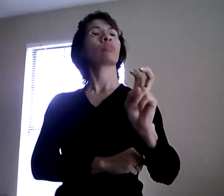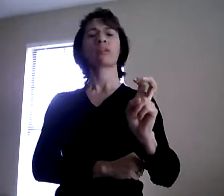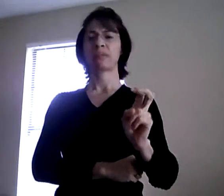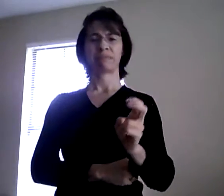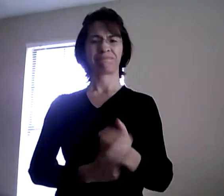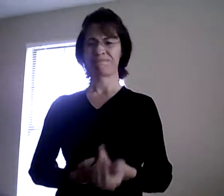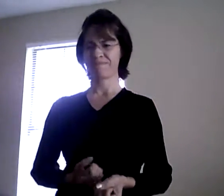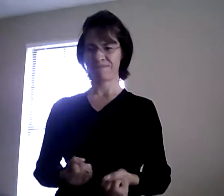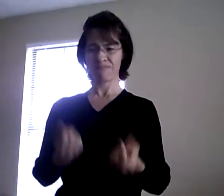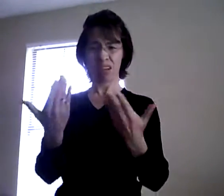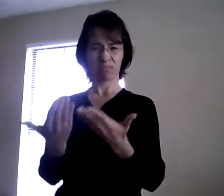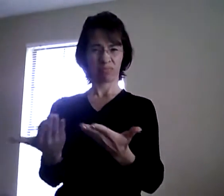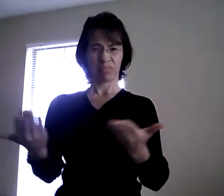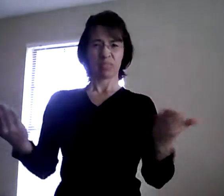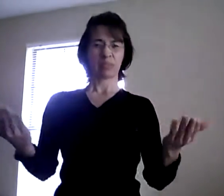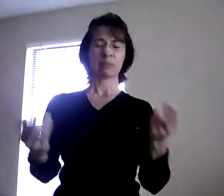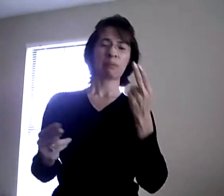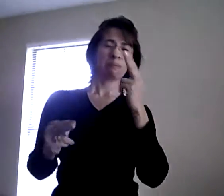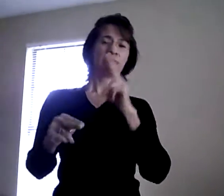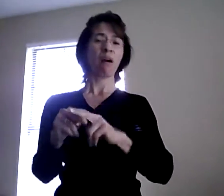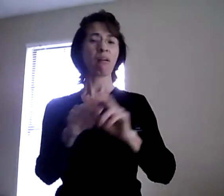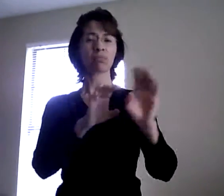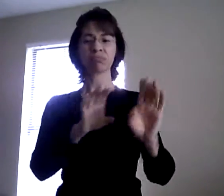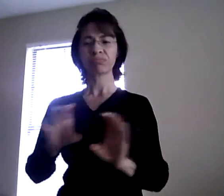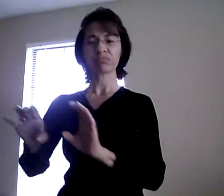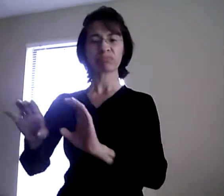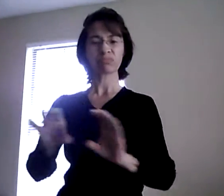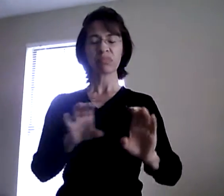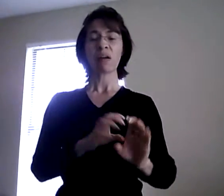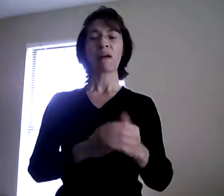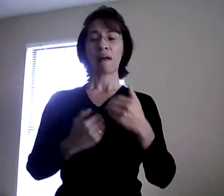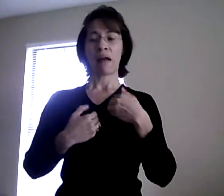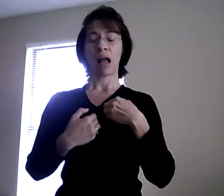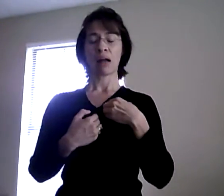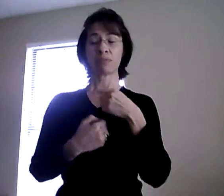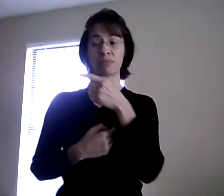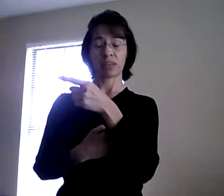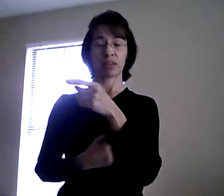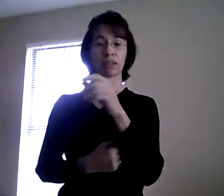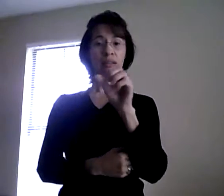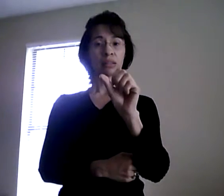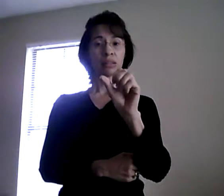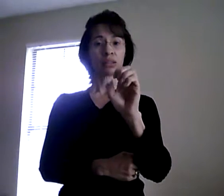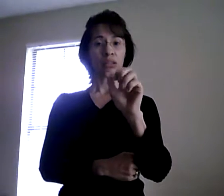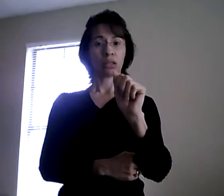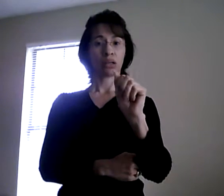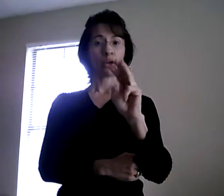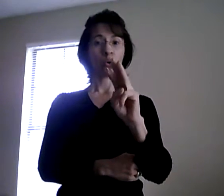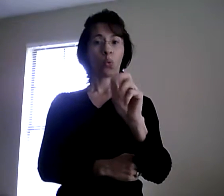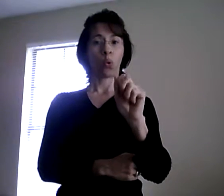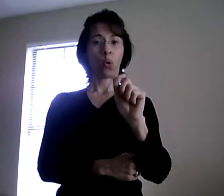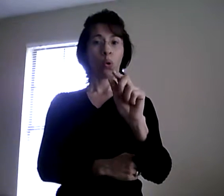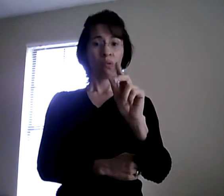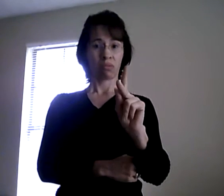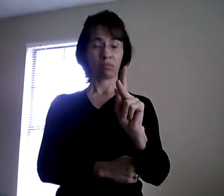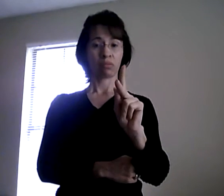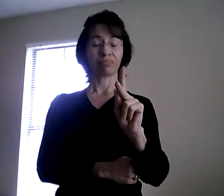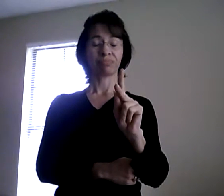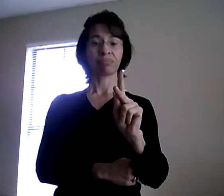do. And they have the seawall, which is the sea walk where they have the street, and everybody has a